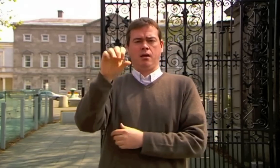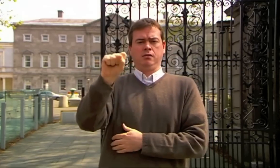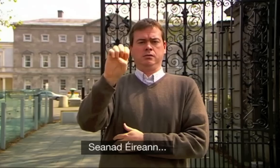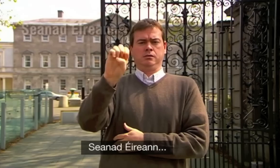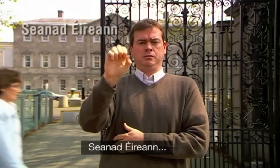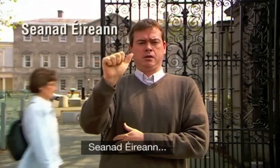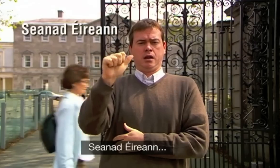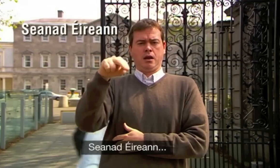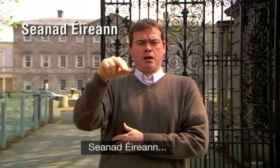Seanad Éireann,